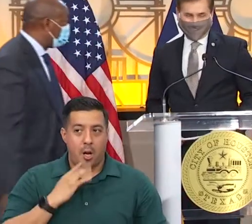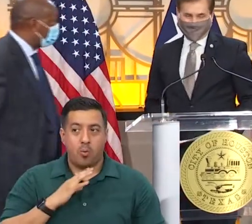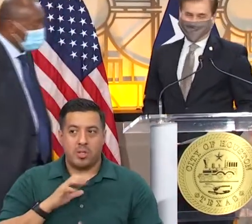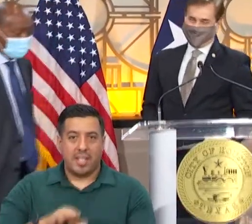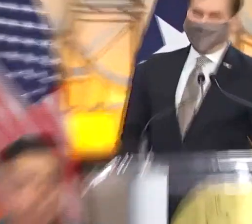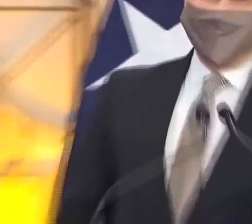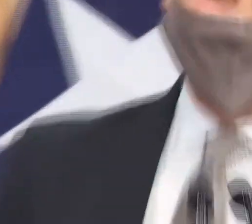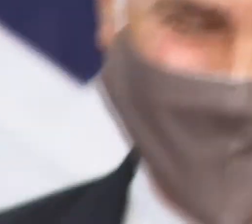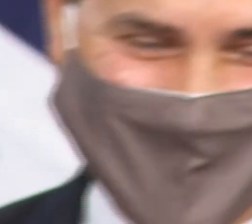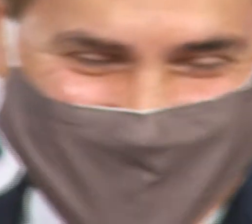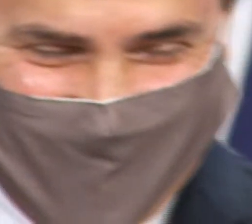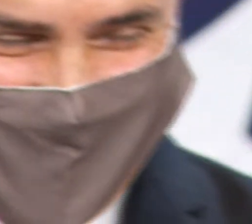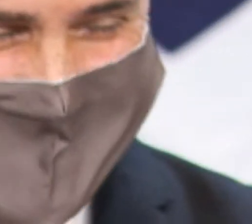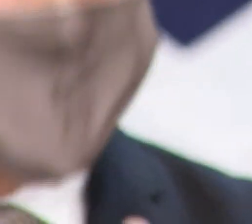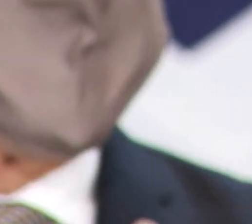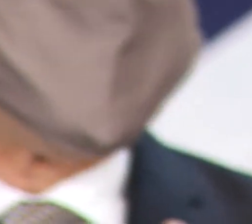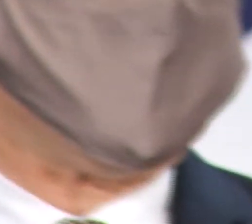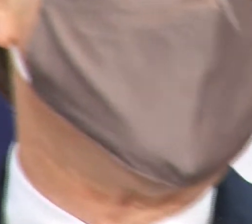I'm gonna catch you.